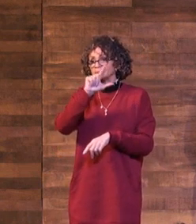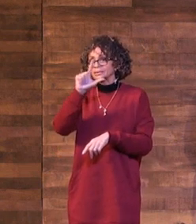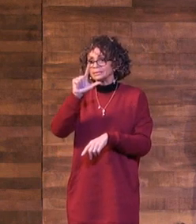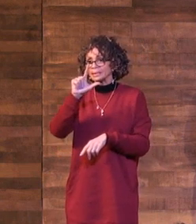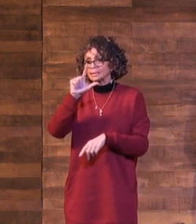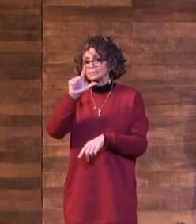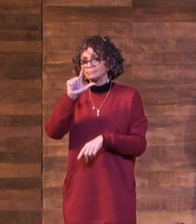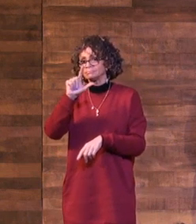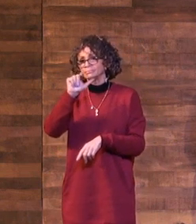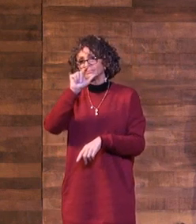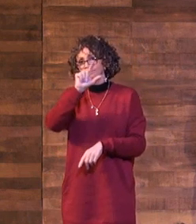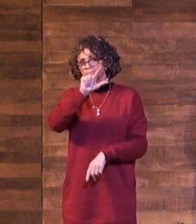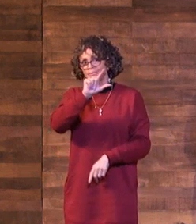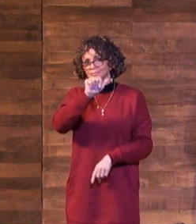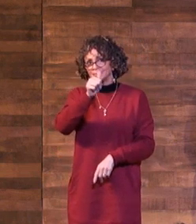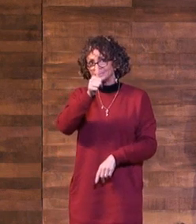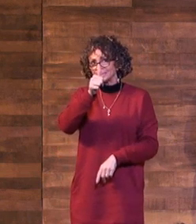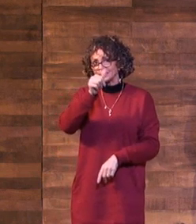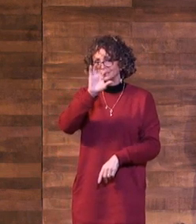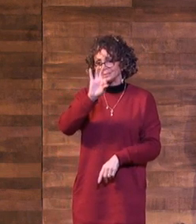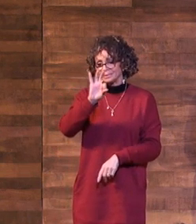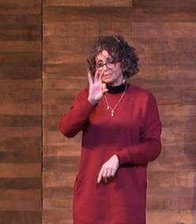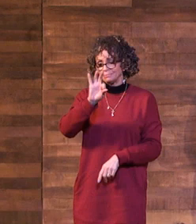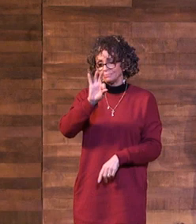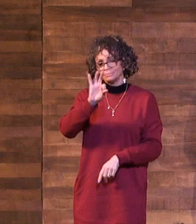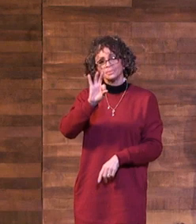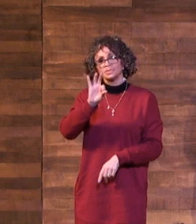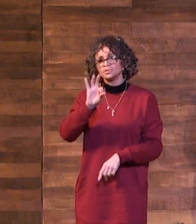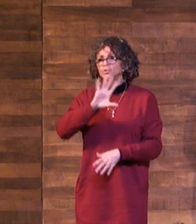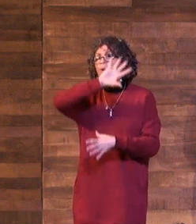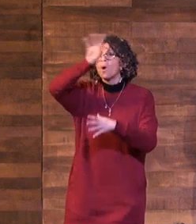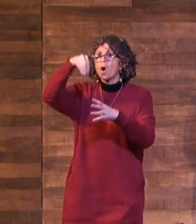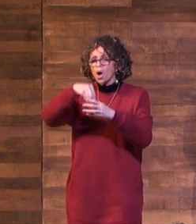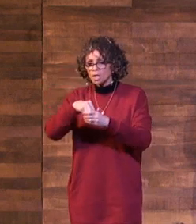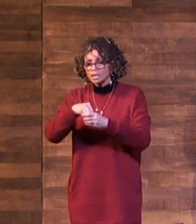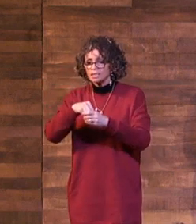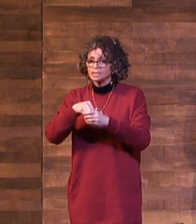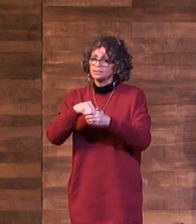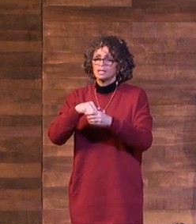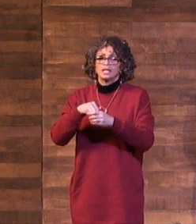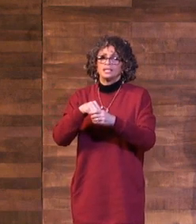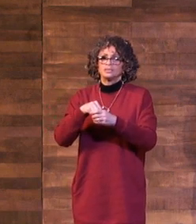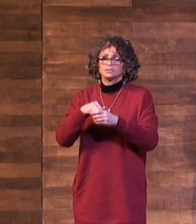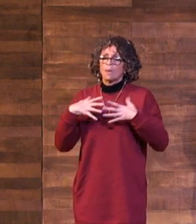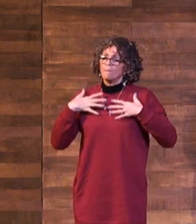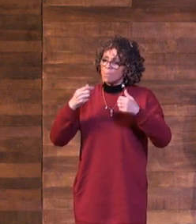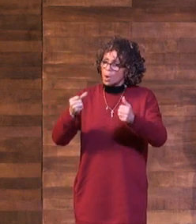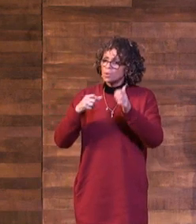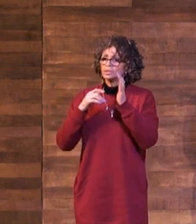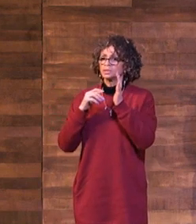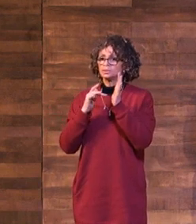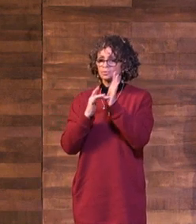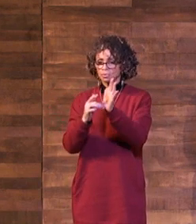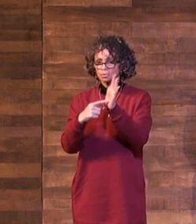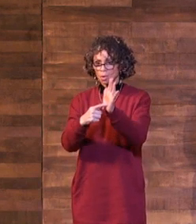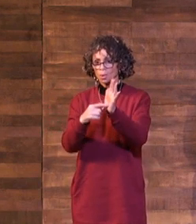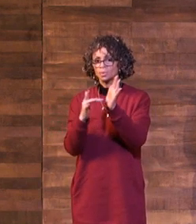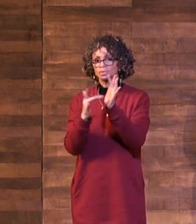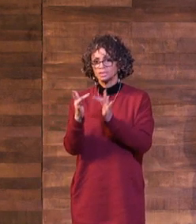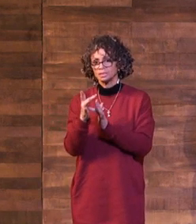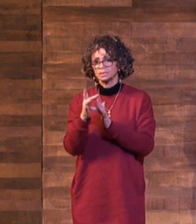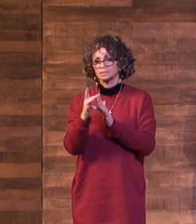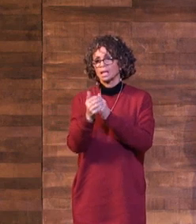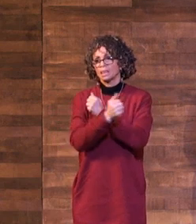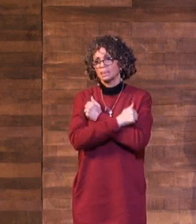in on our mission to boldly show Jesus, to love God, and to love others. We're